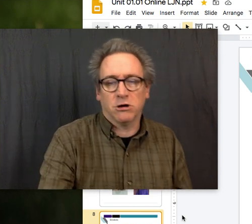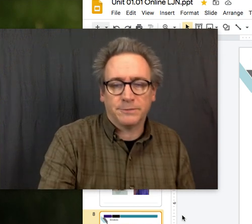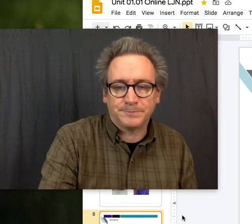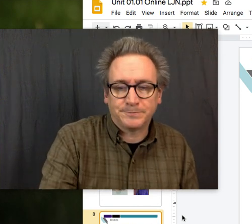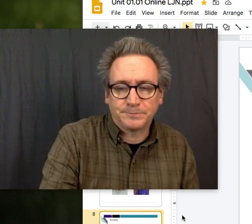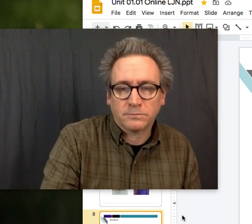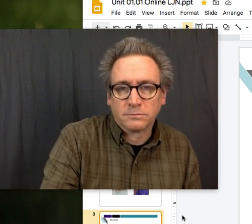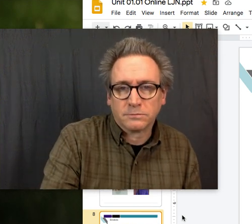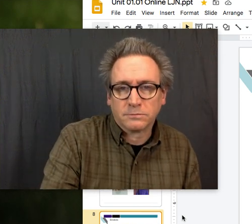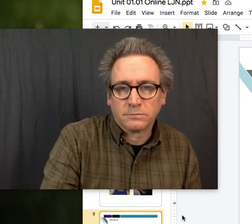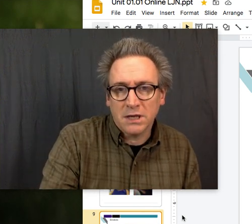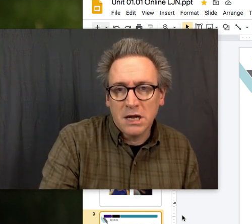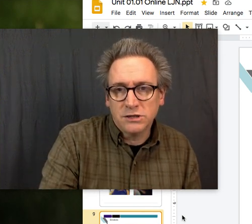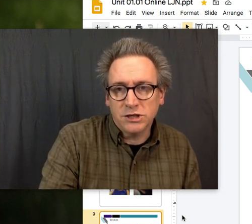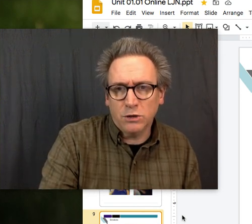start.